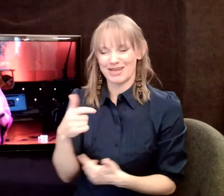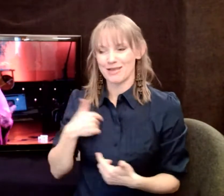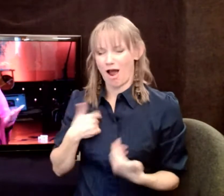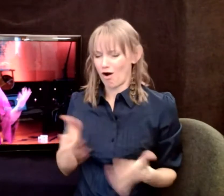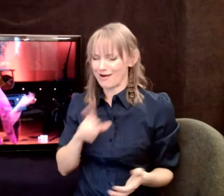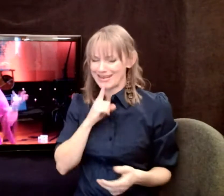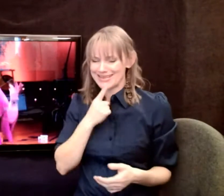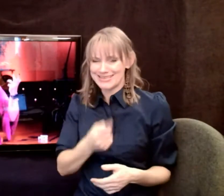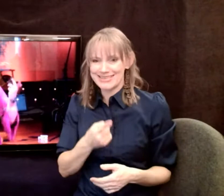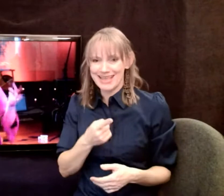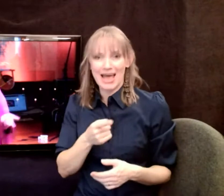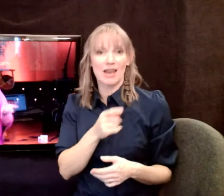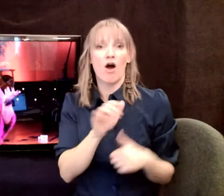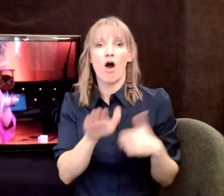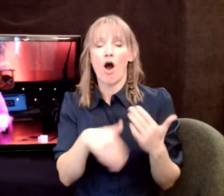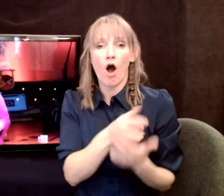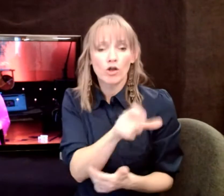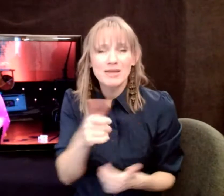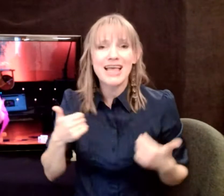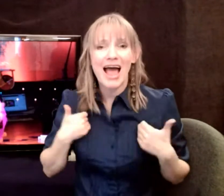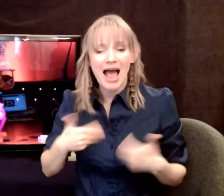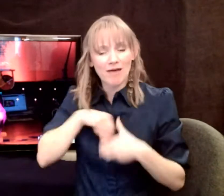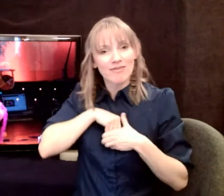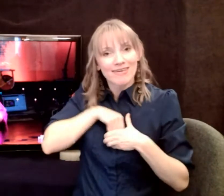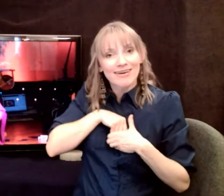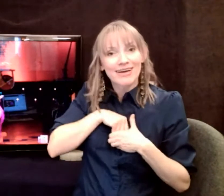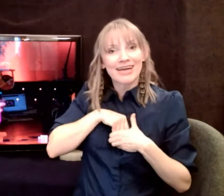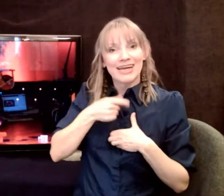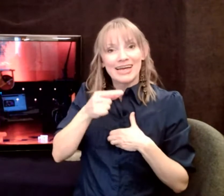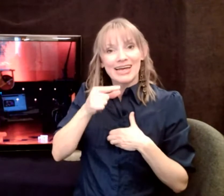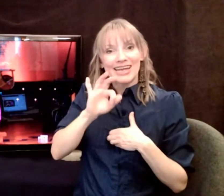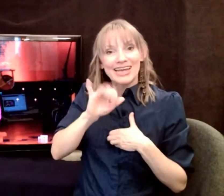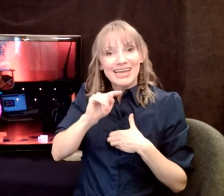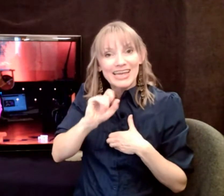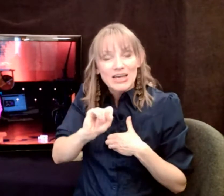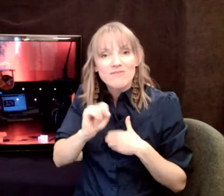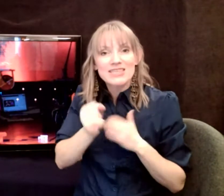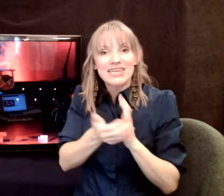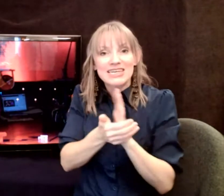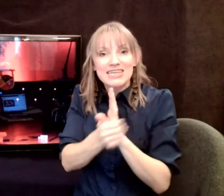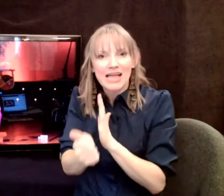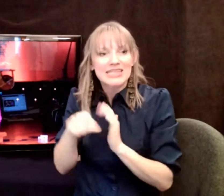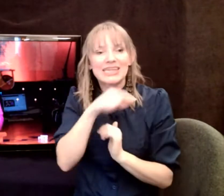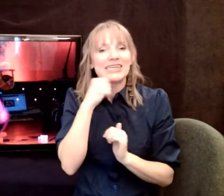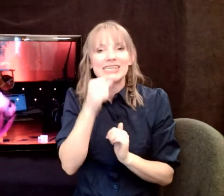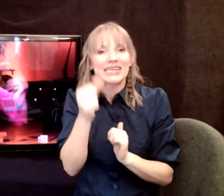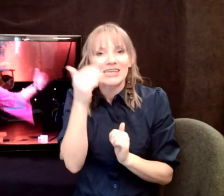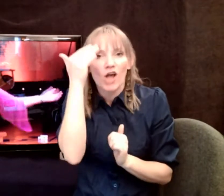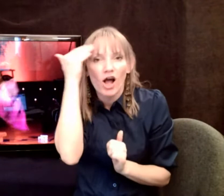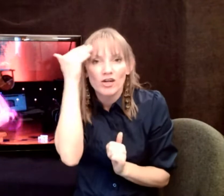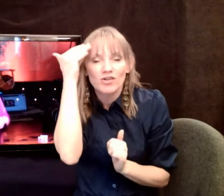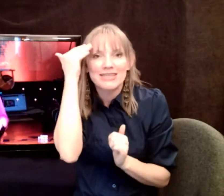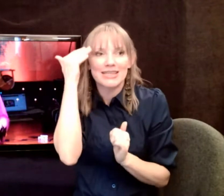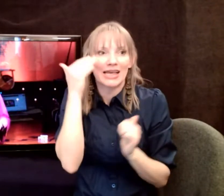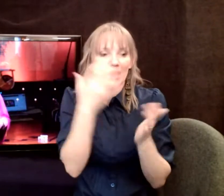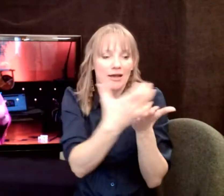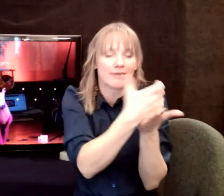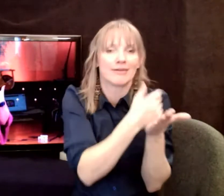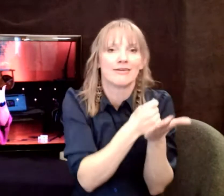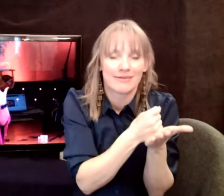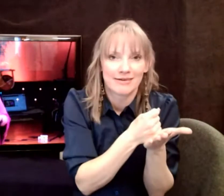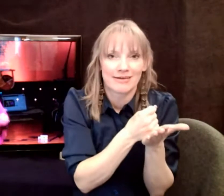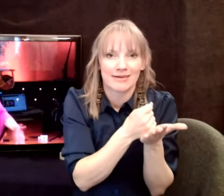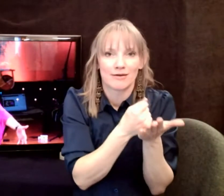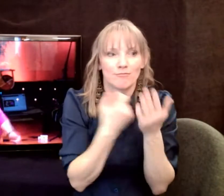have inherent gifts and talents and abilities that they did not consciously go out and necessarily procure. They're